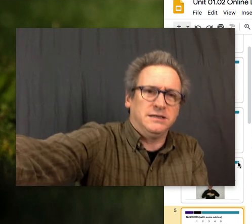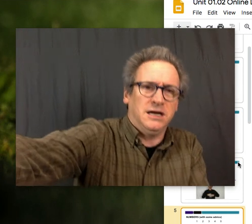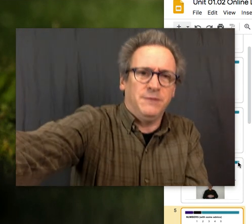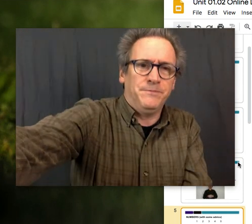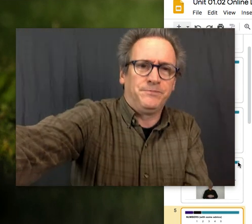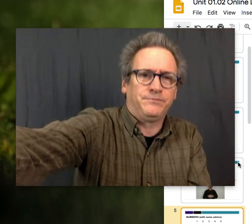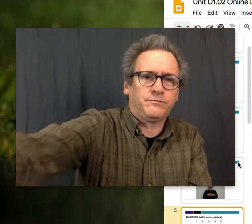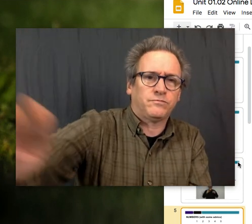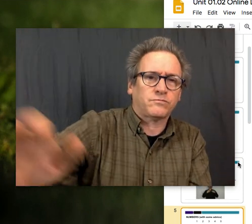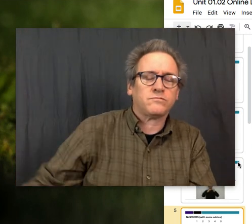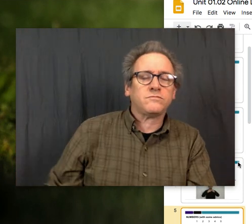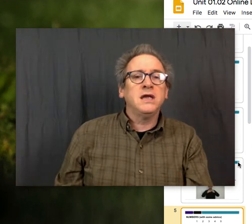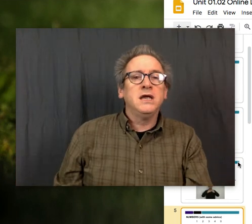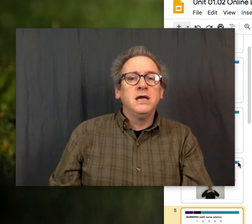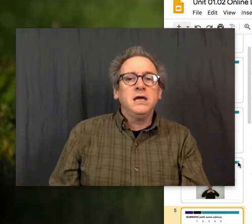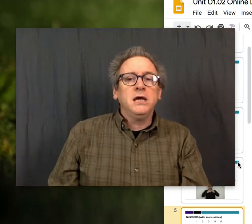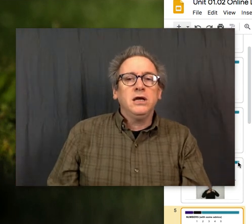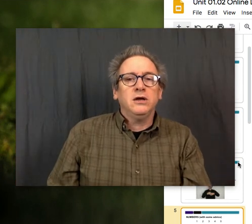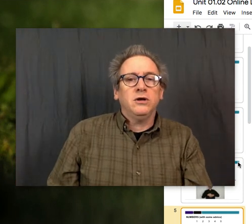isn't.